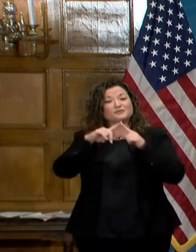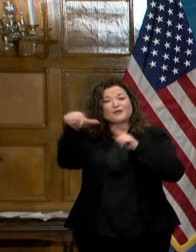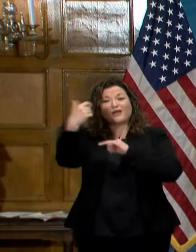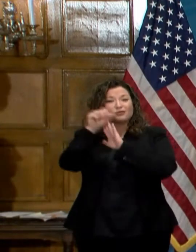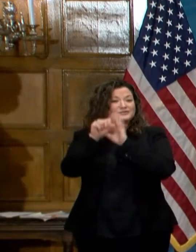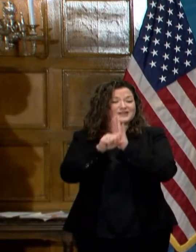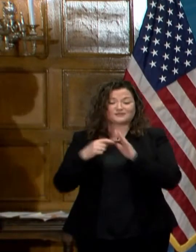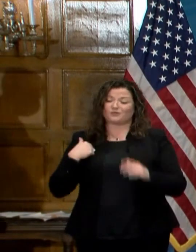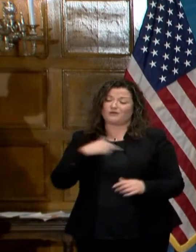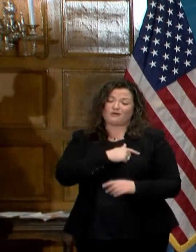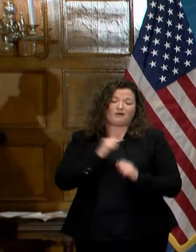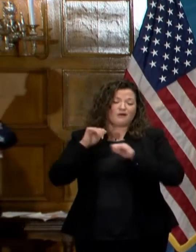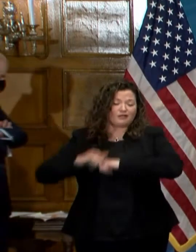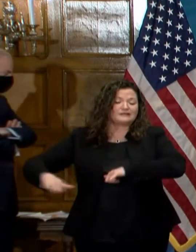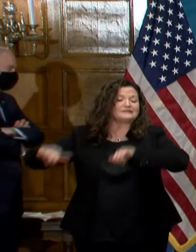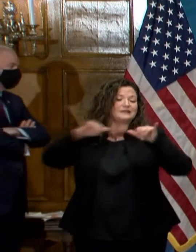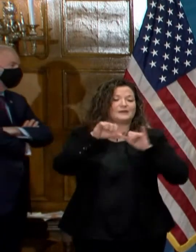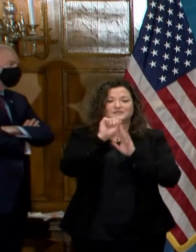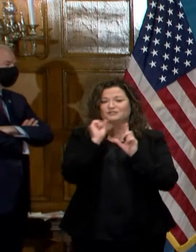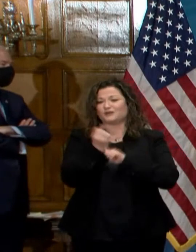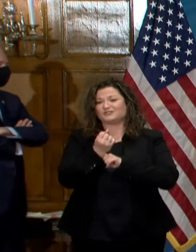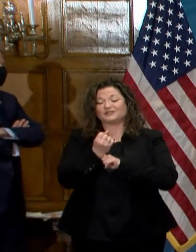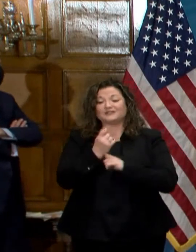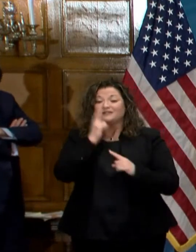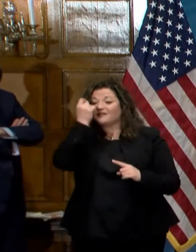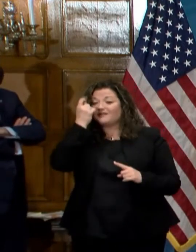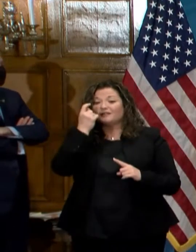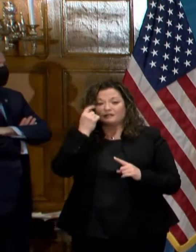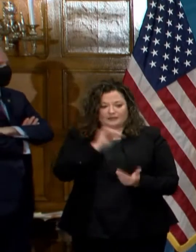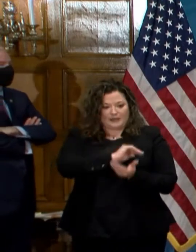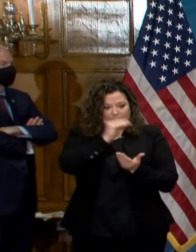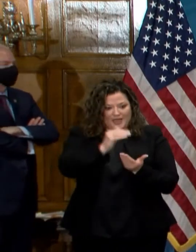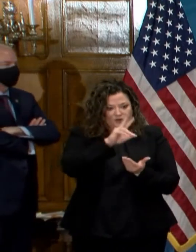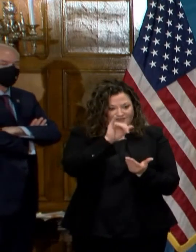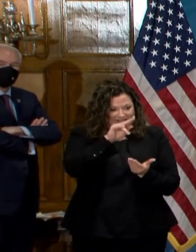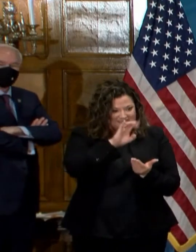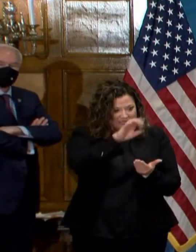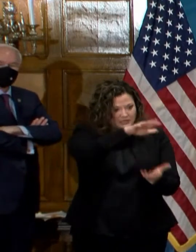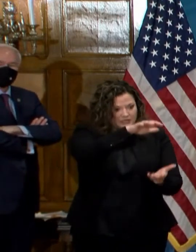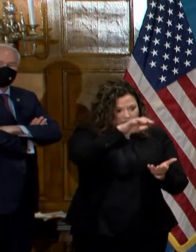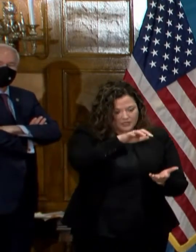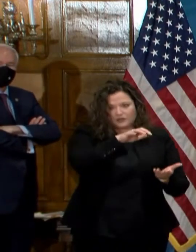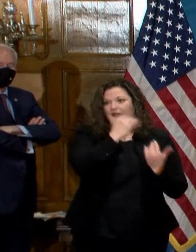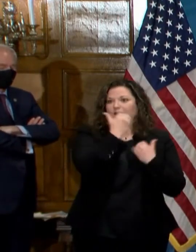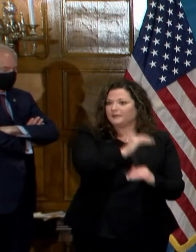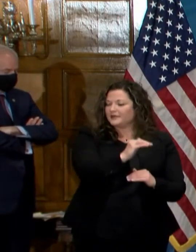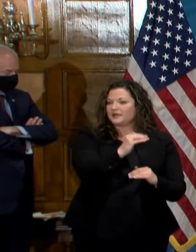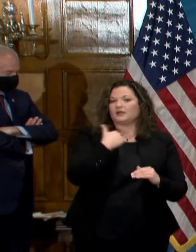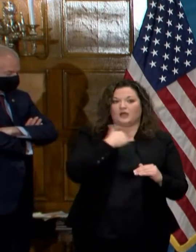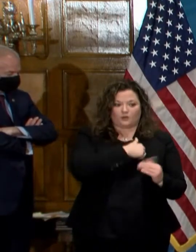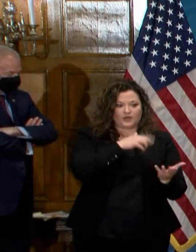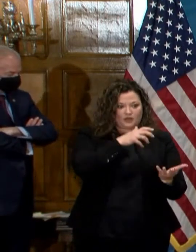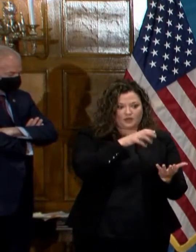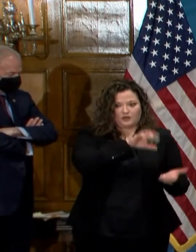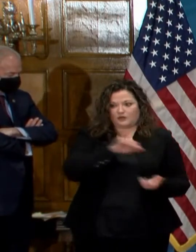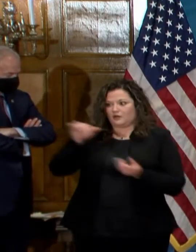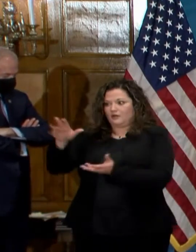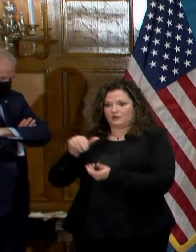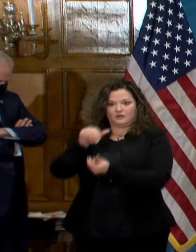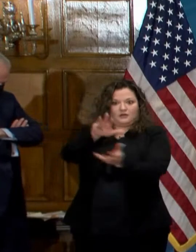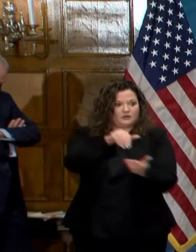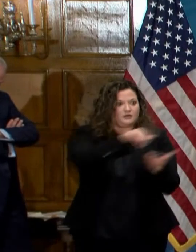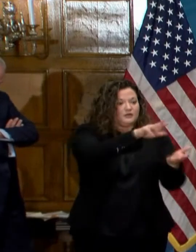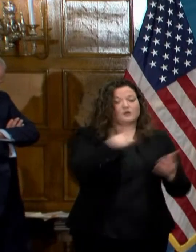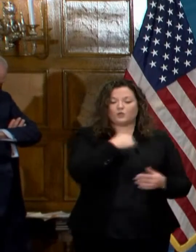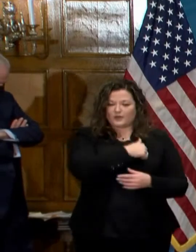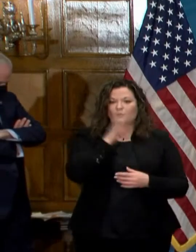same boat. There is only so much vaccine to be distributed. We're getting that vaccine and we're pushing it out. We will push it out faster as